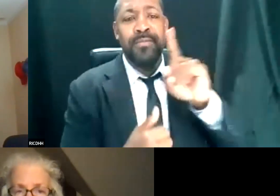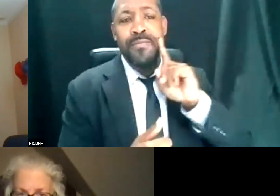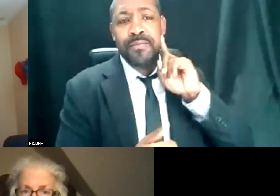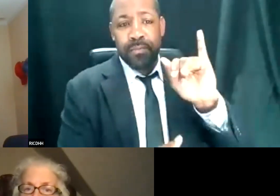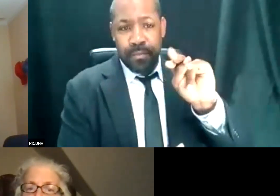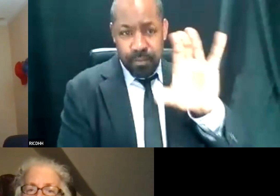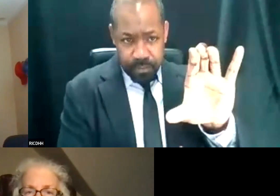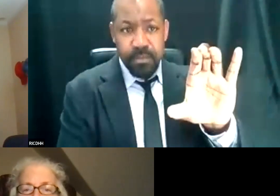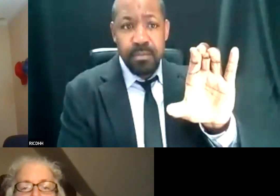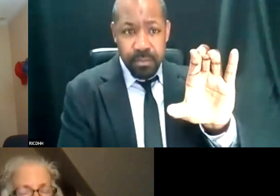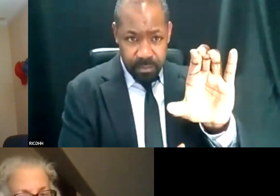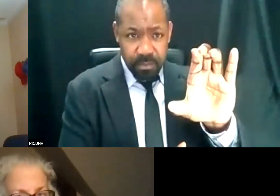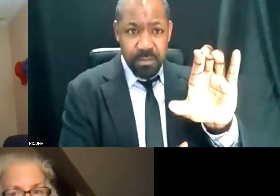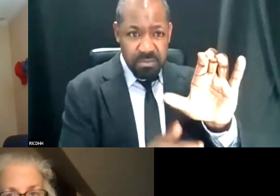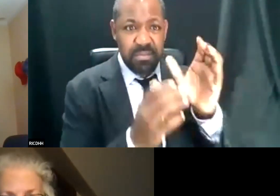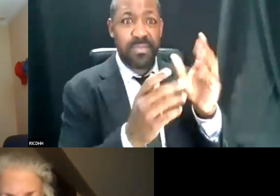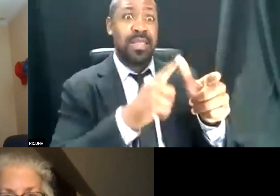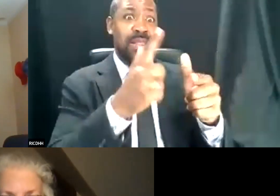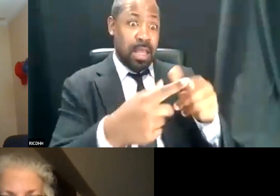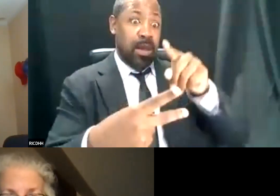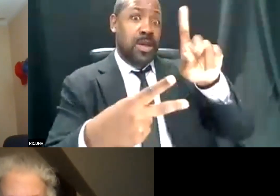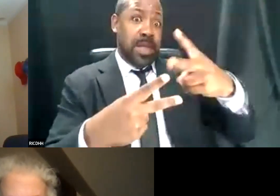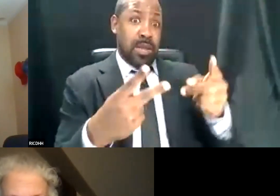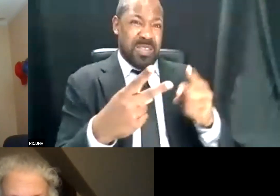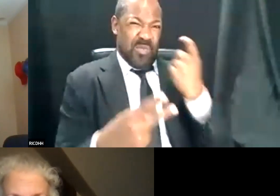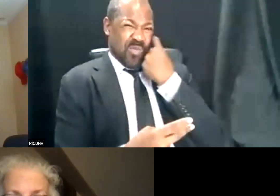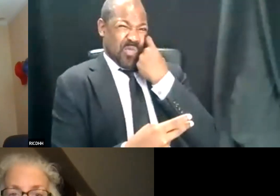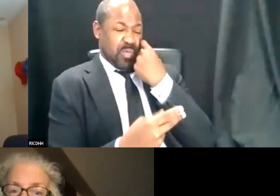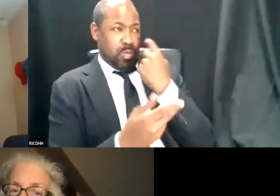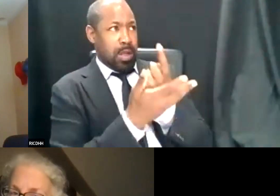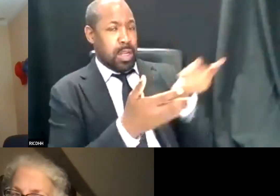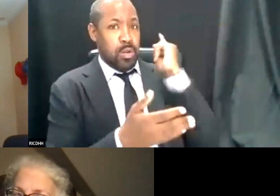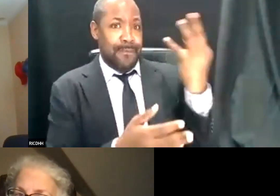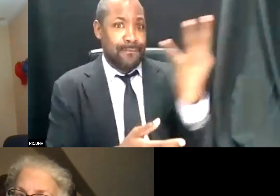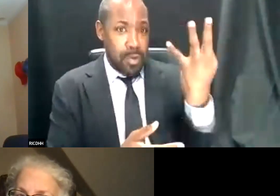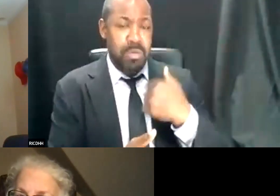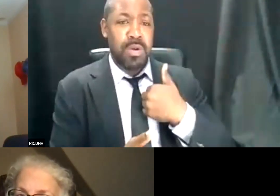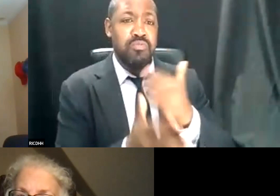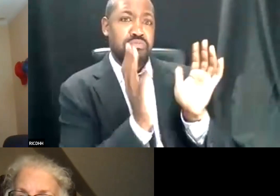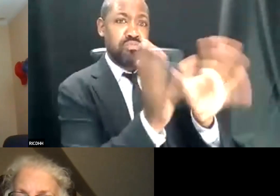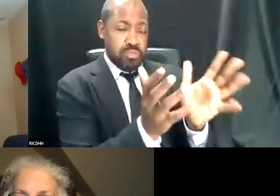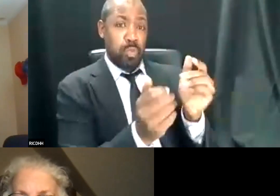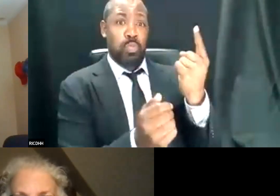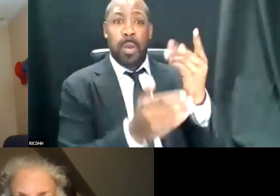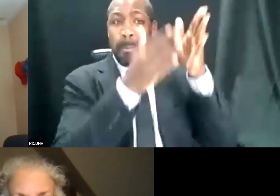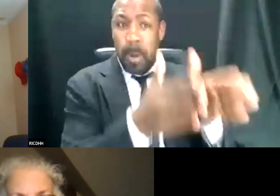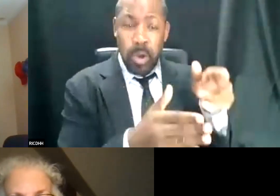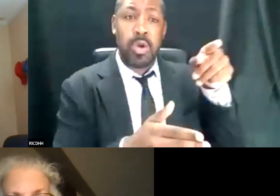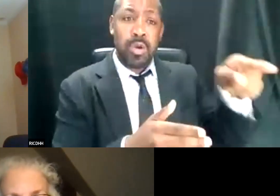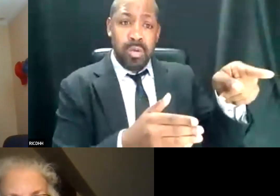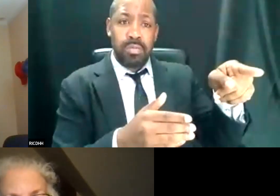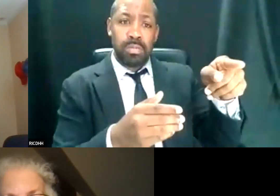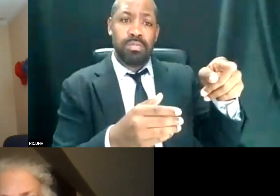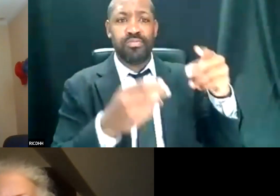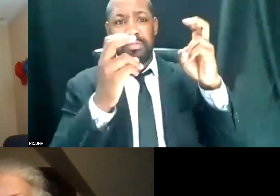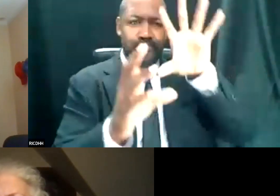the director at Deaf Inc. She's Black and deaf herself. And the second one, last week on Friday,